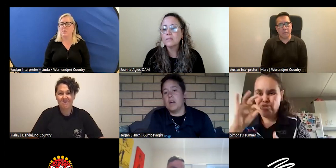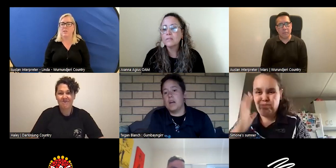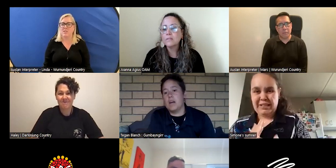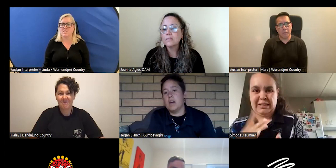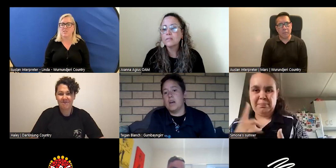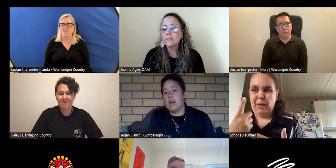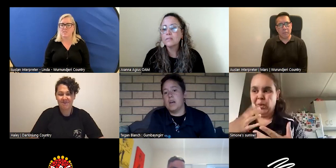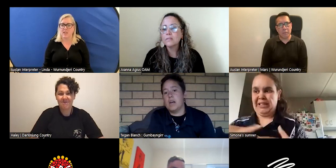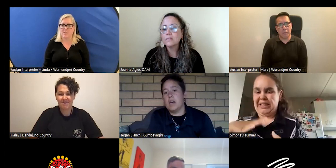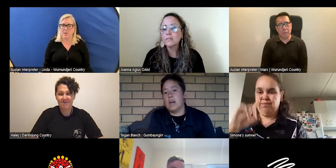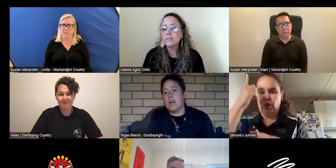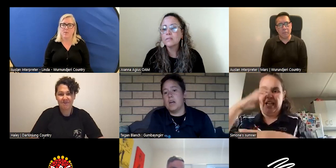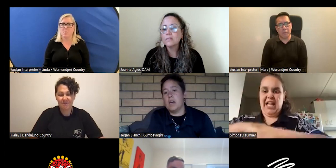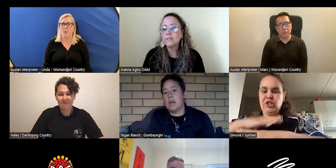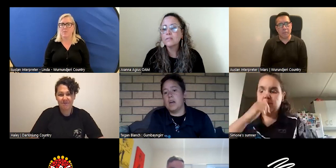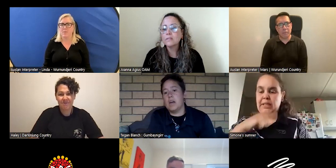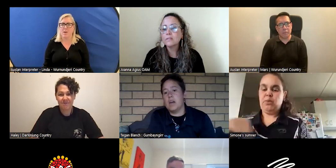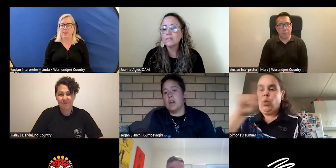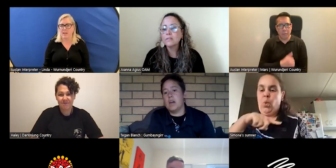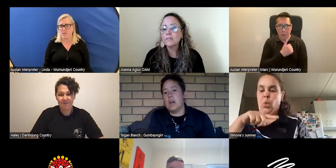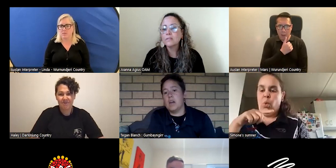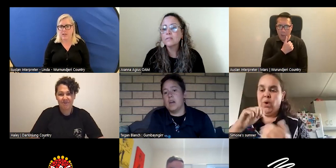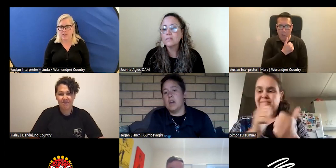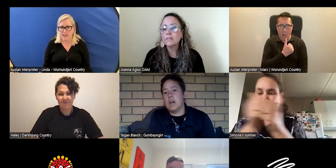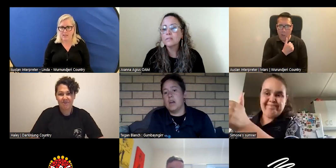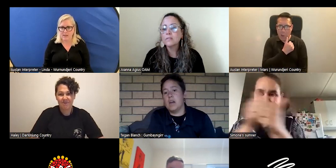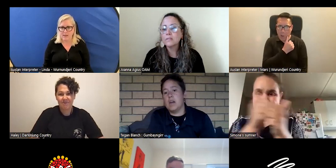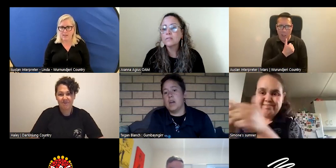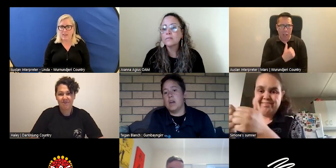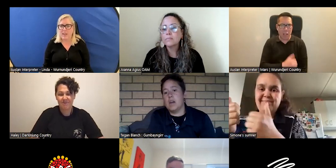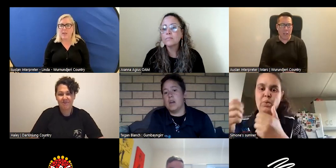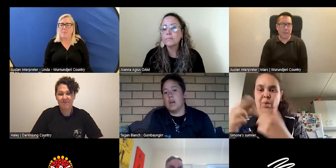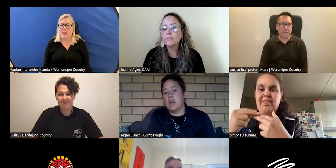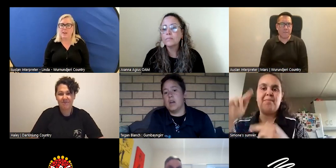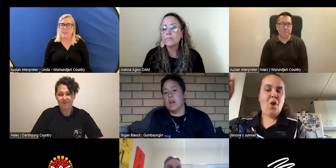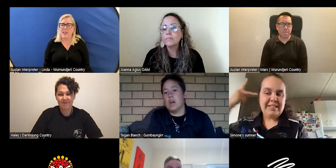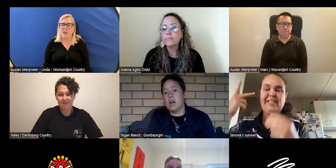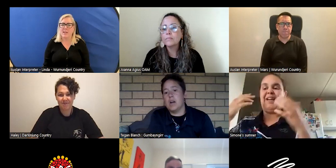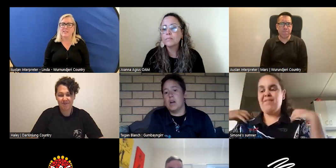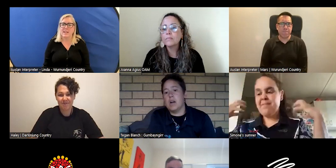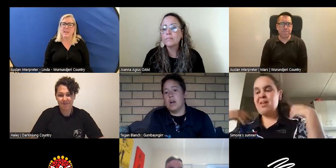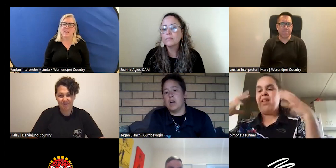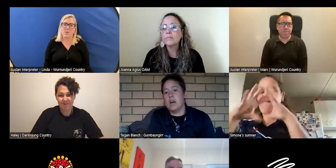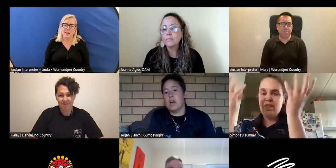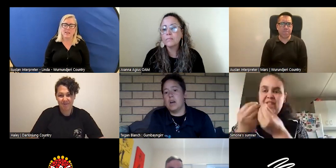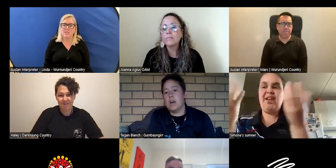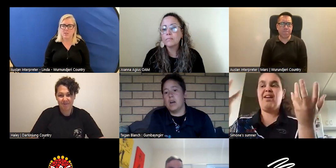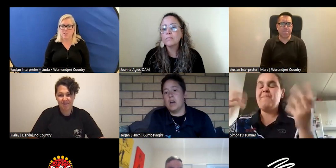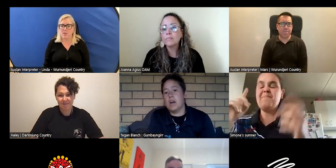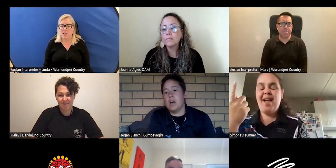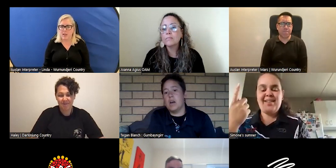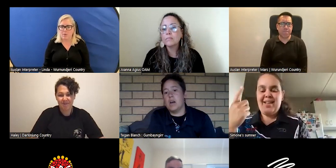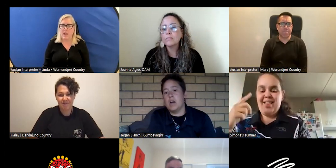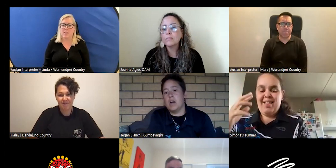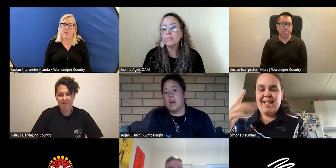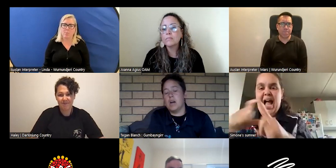thinking that we just use the government for more financial gain, but they don't understand that we need